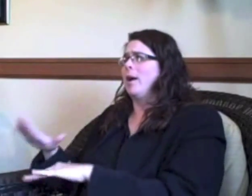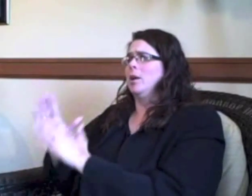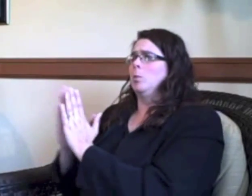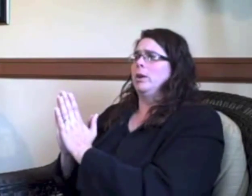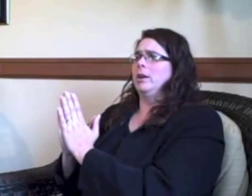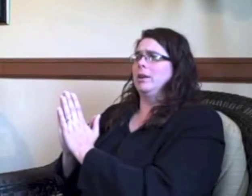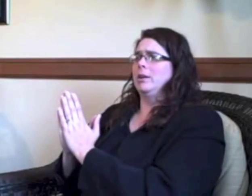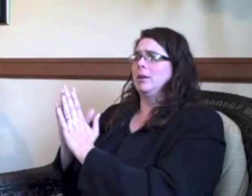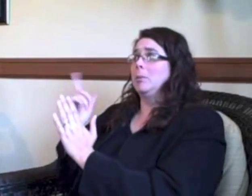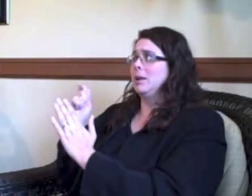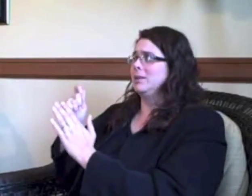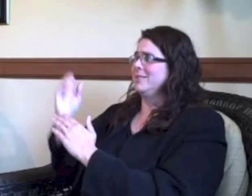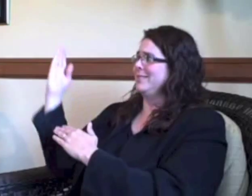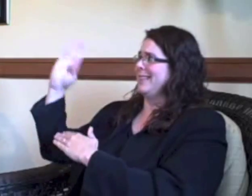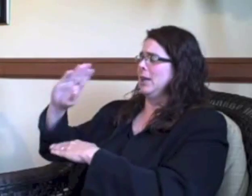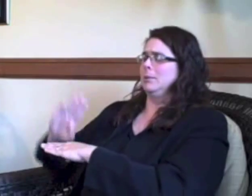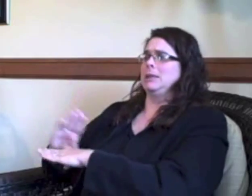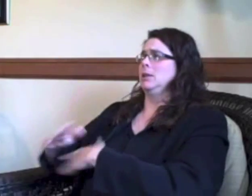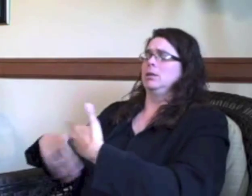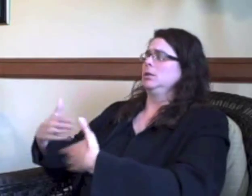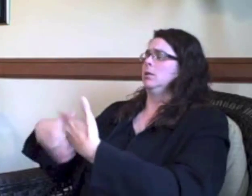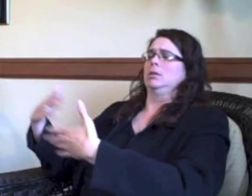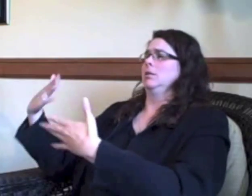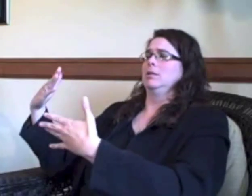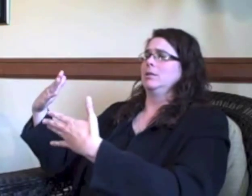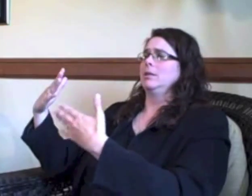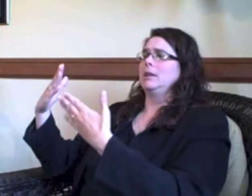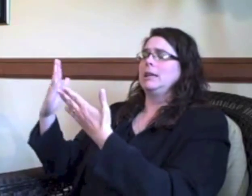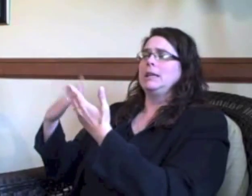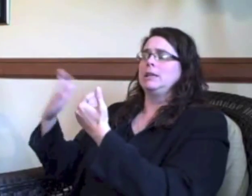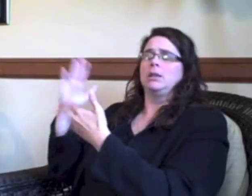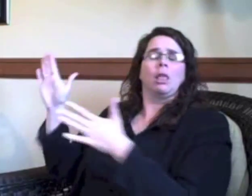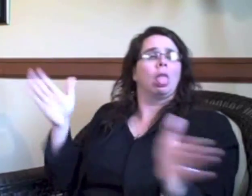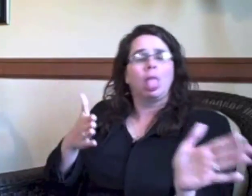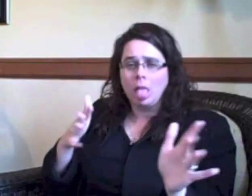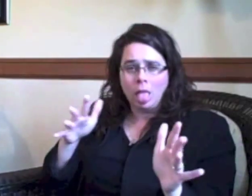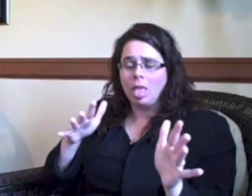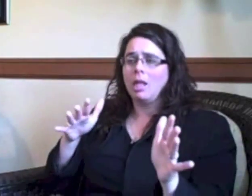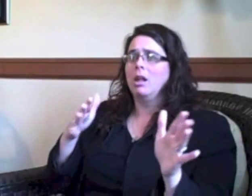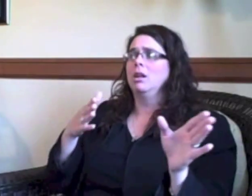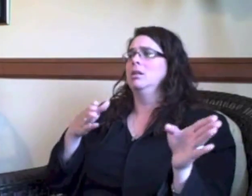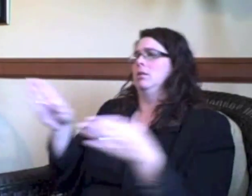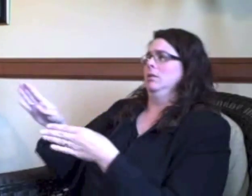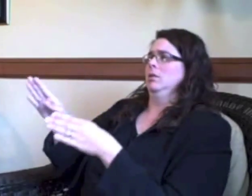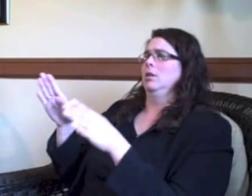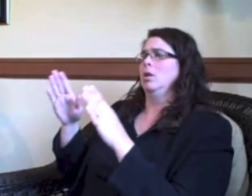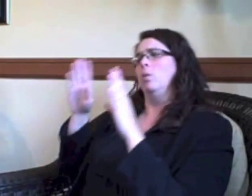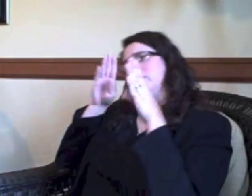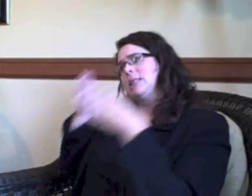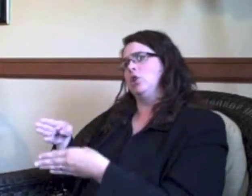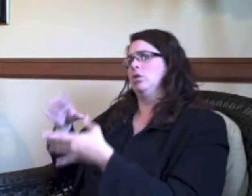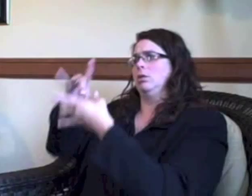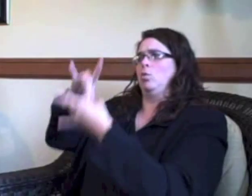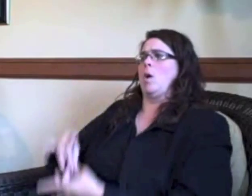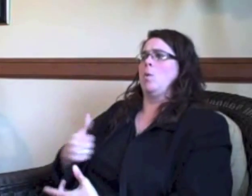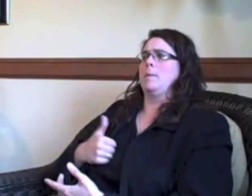in and pray, no matter where I'm working. Because the day gets so busy, it's so easy to get distracted. And I need